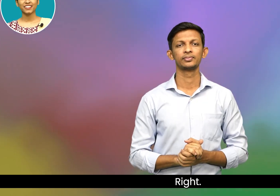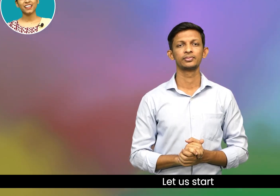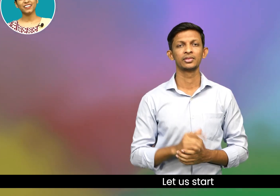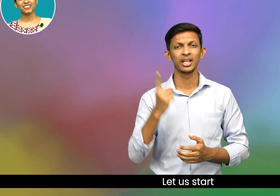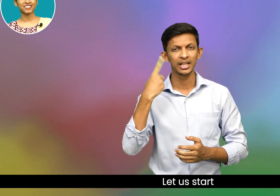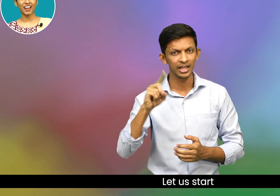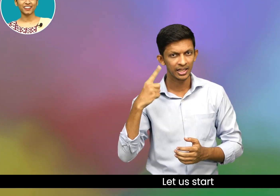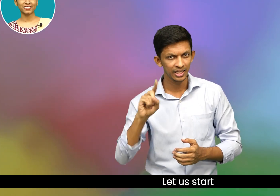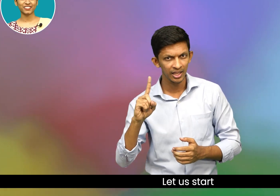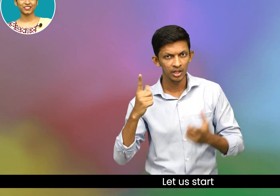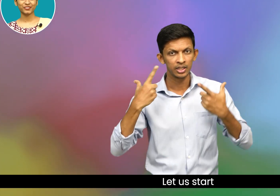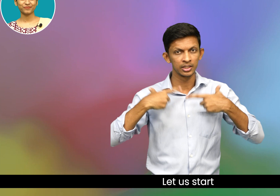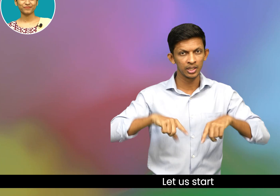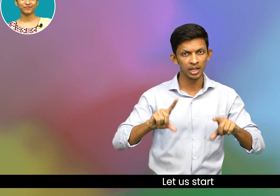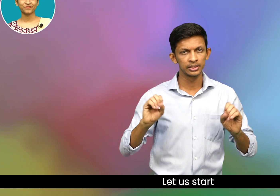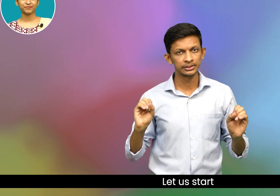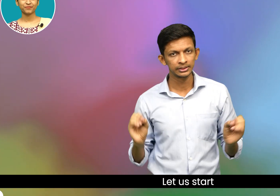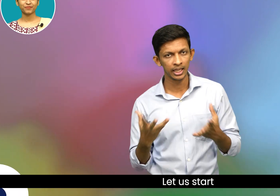Right, let's start.